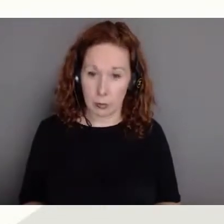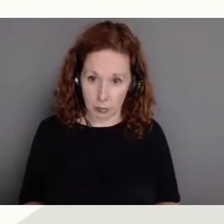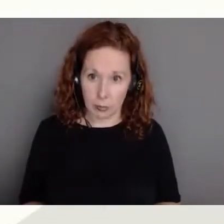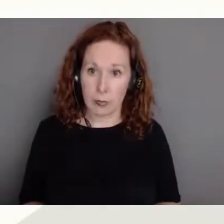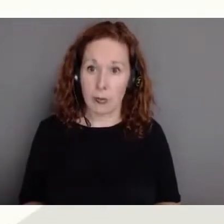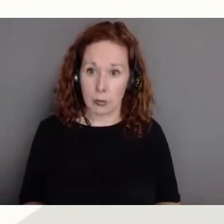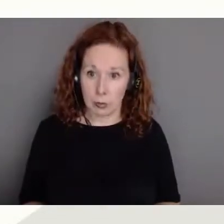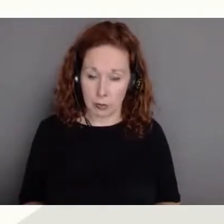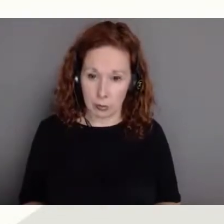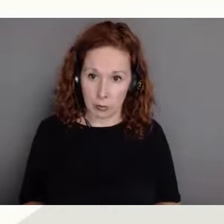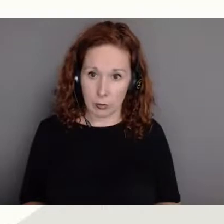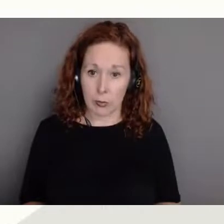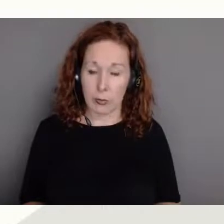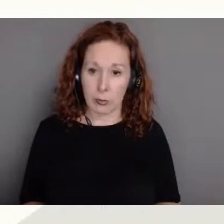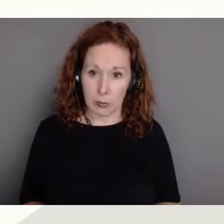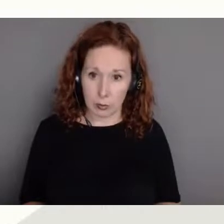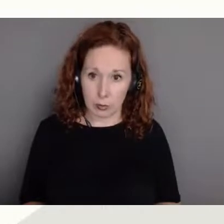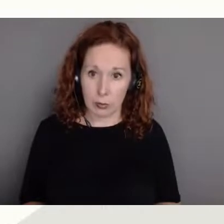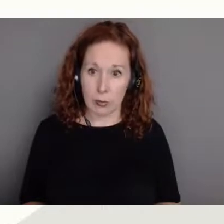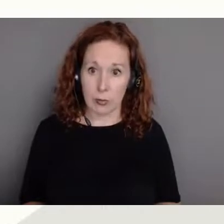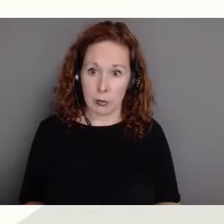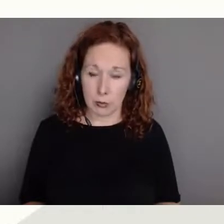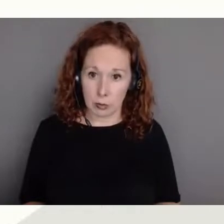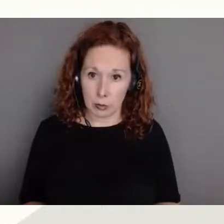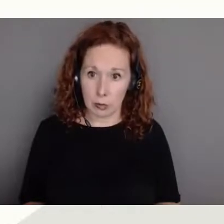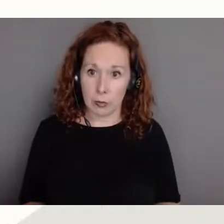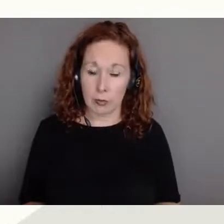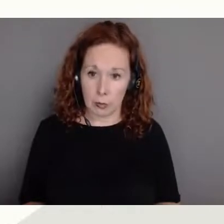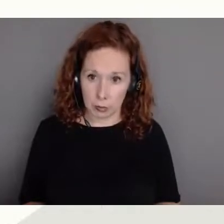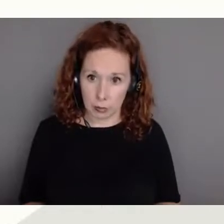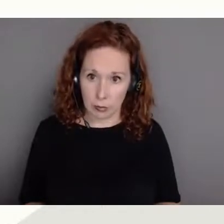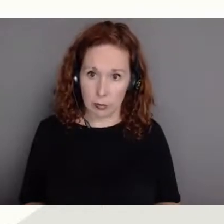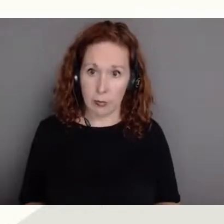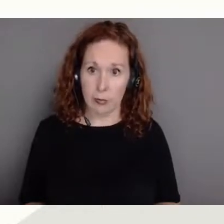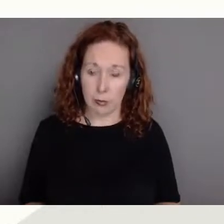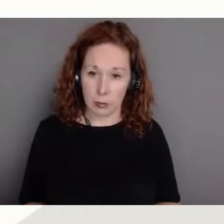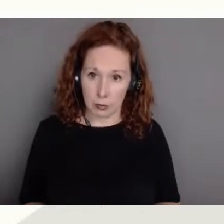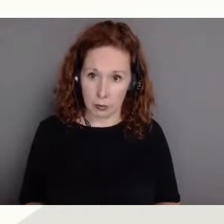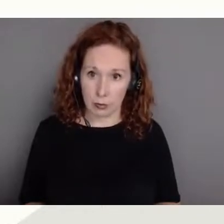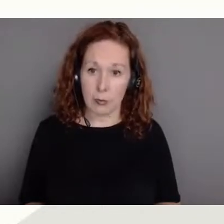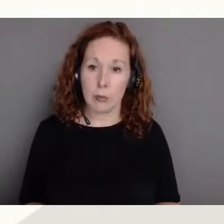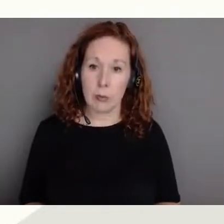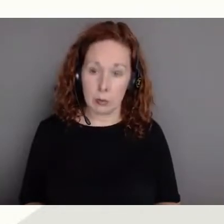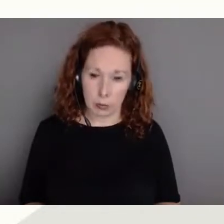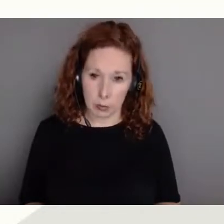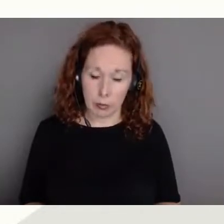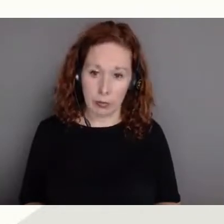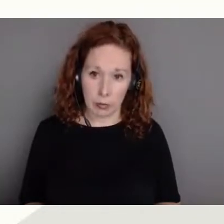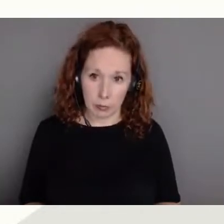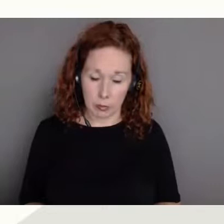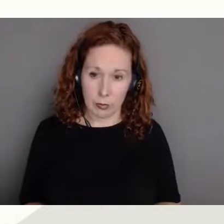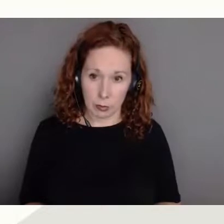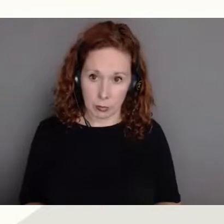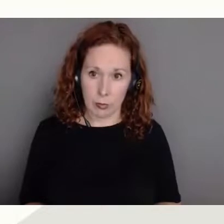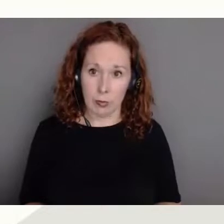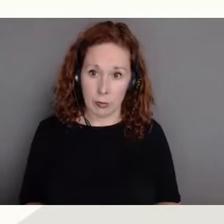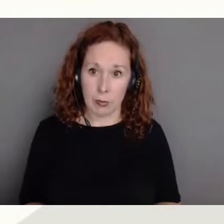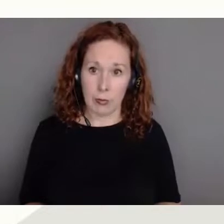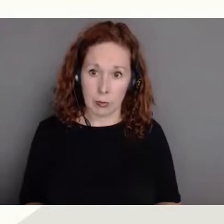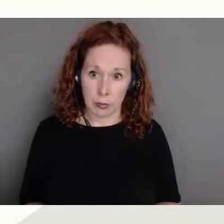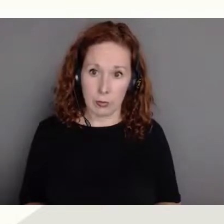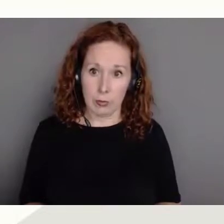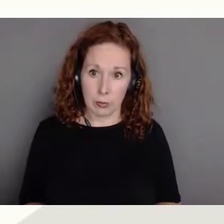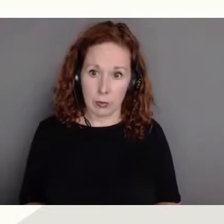them. And someone like me, who I admit I'm ignorant to this conversation. I don't know what I don't know. So to be able to ask someone like